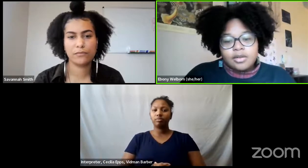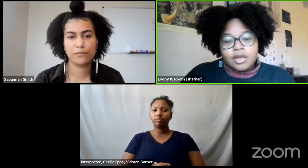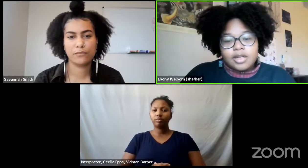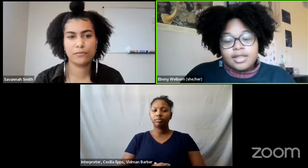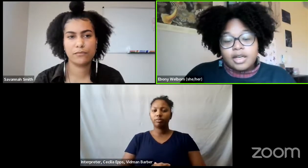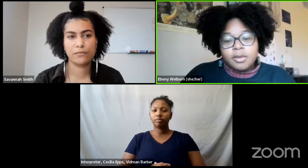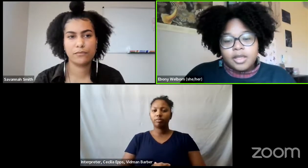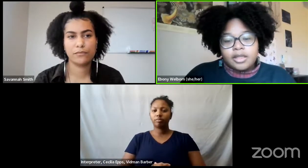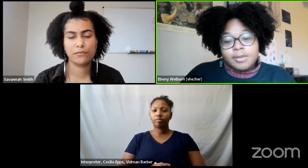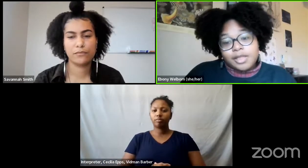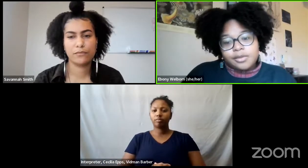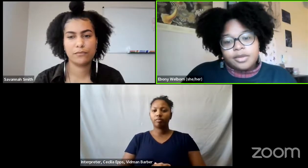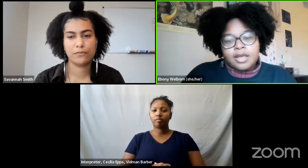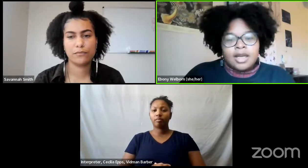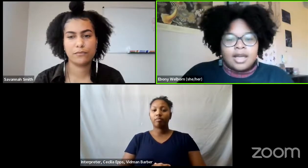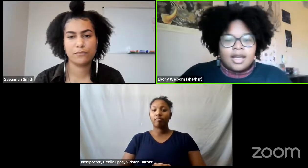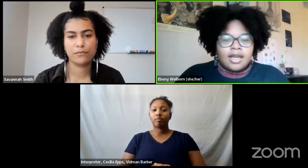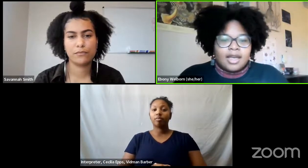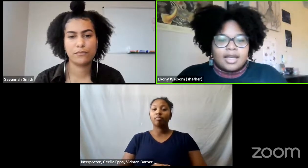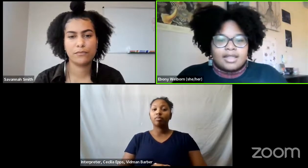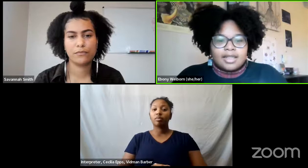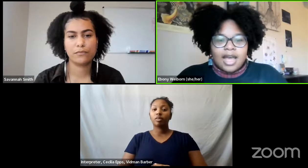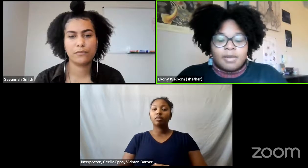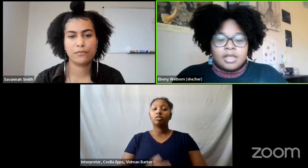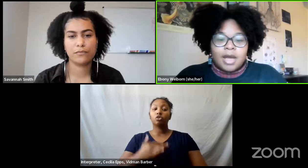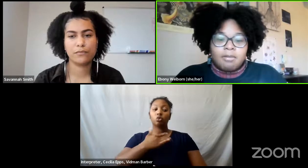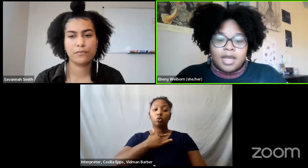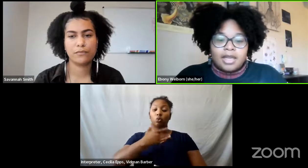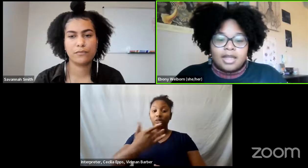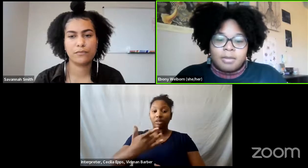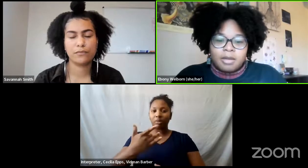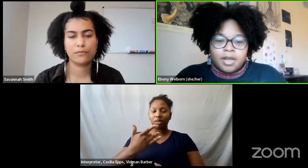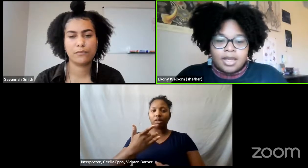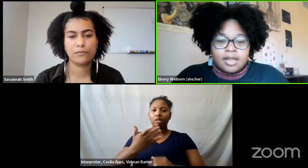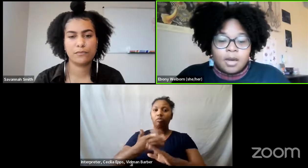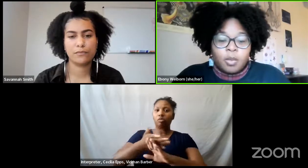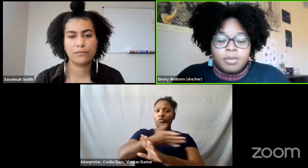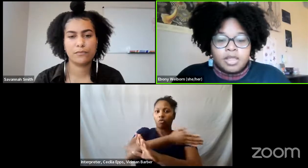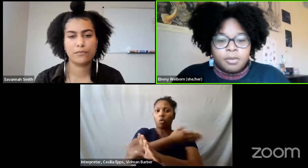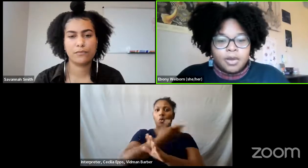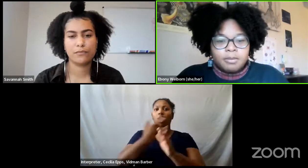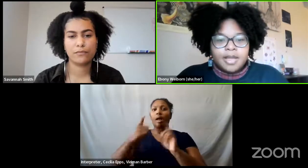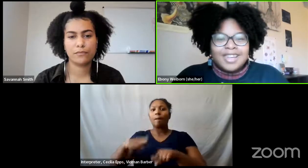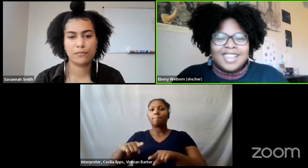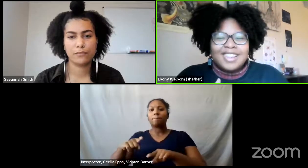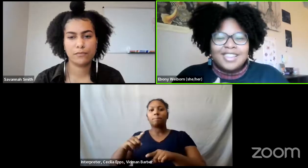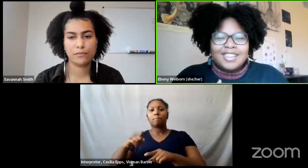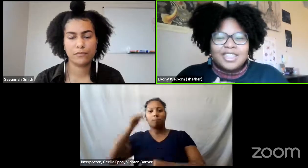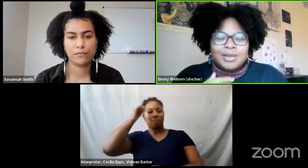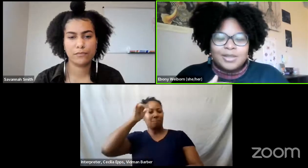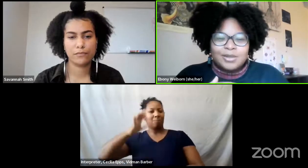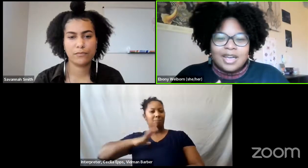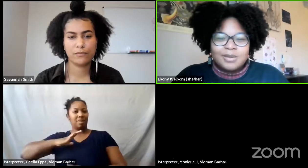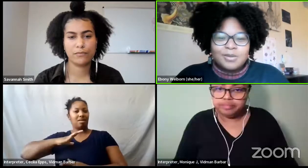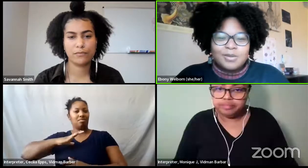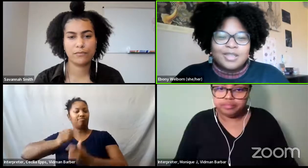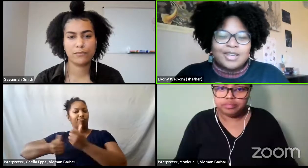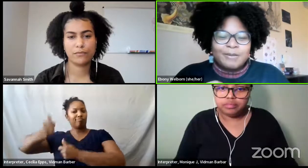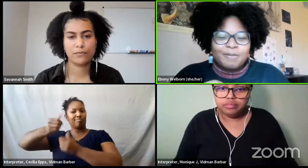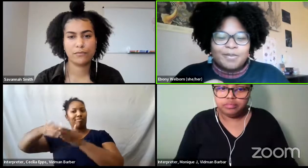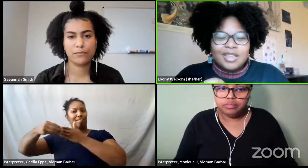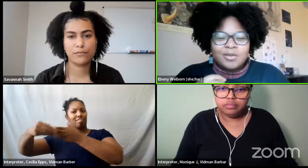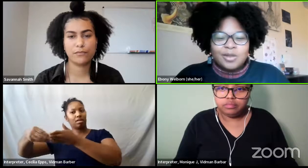considered ceremony special, it happens by men, led by men, and women support. But in the special